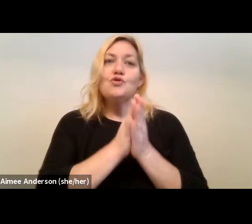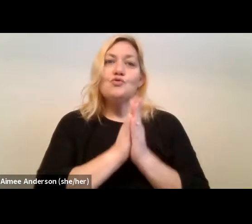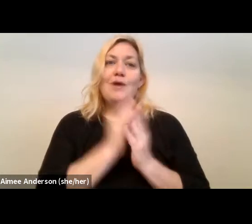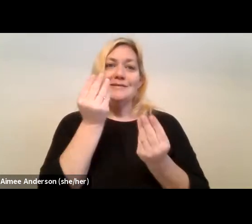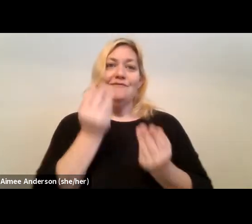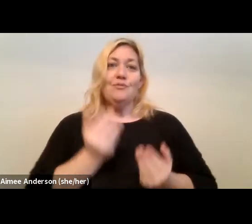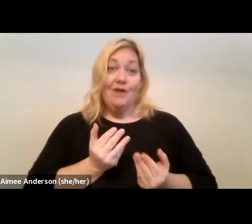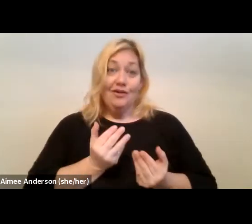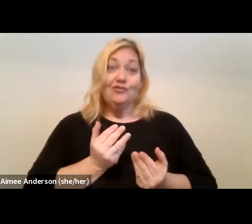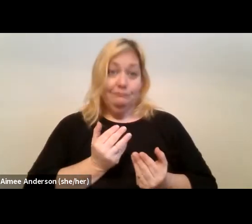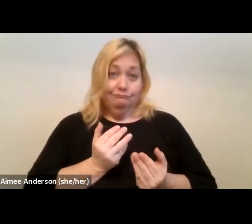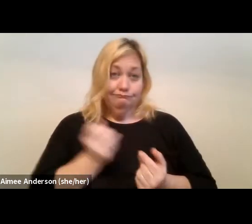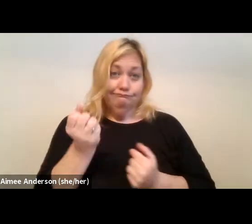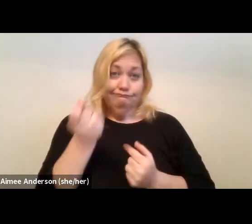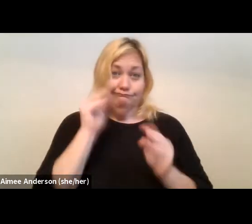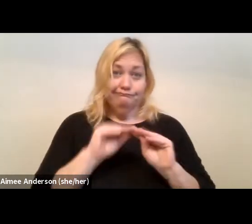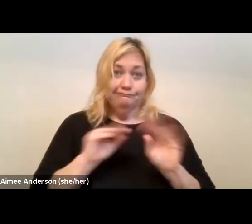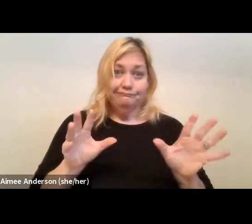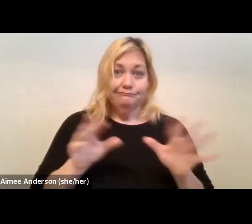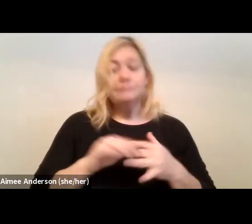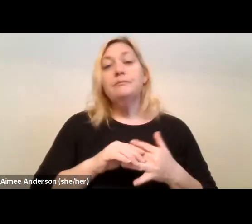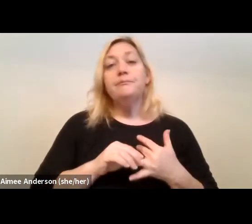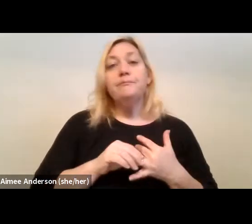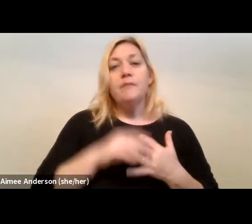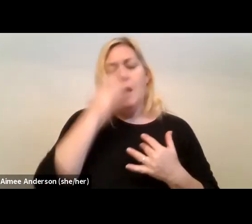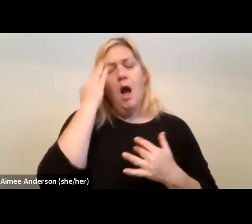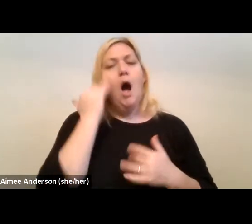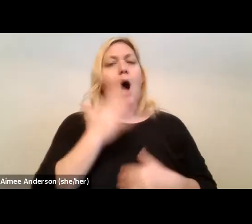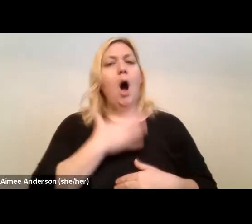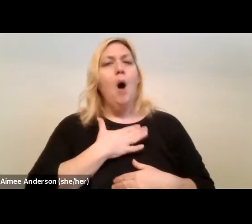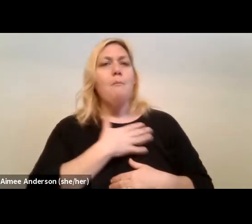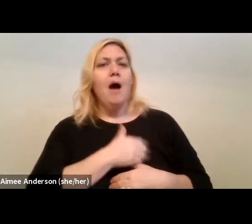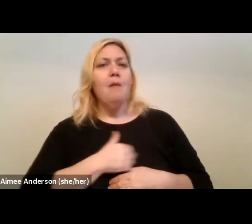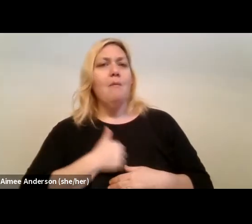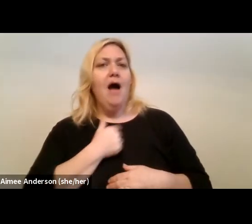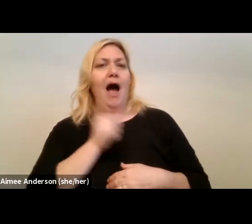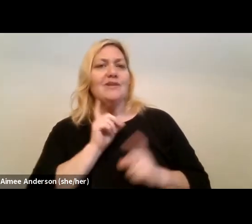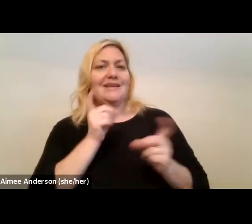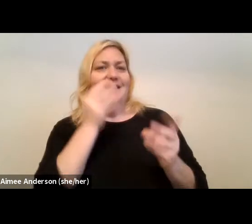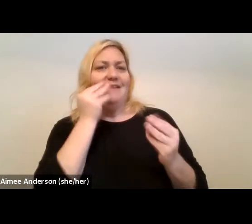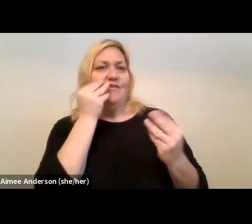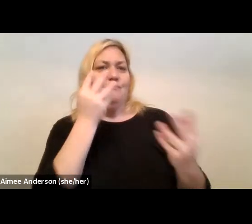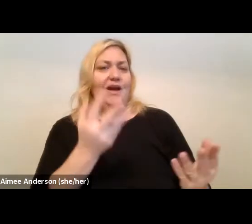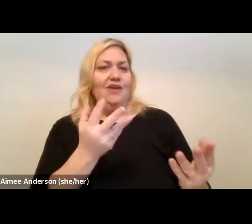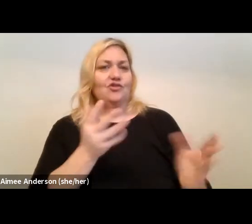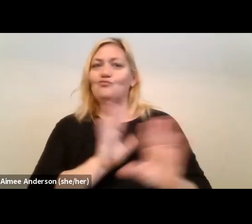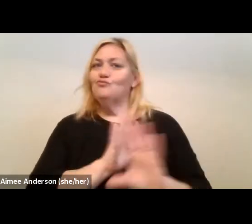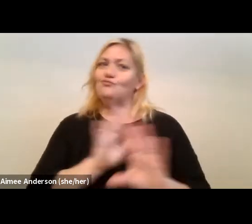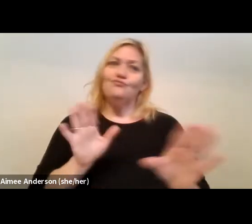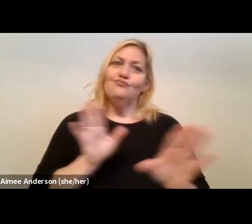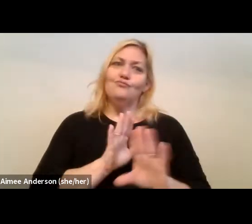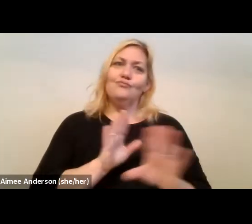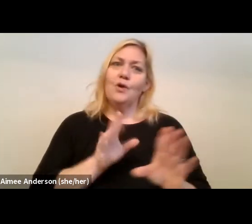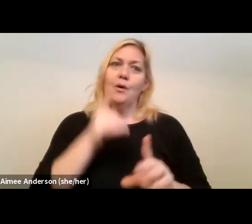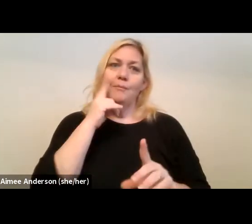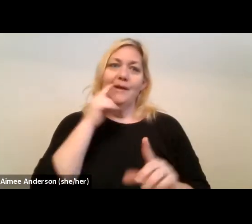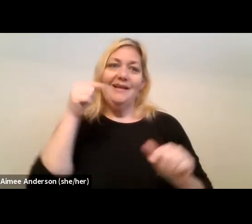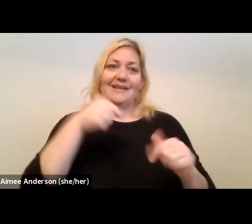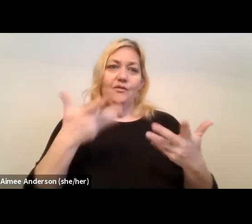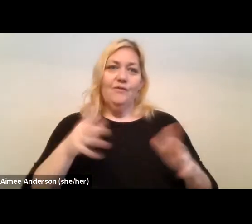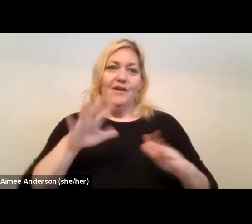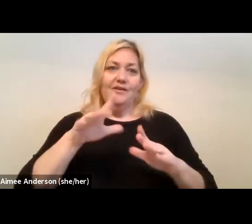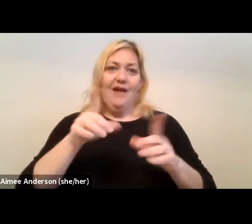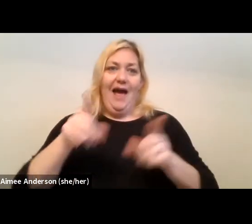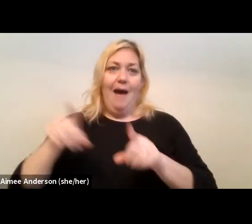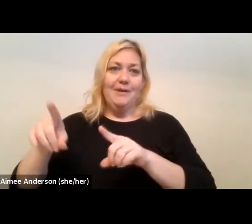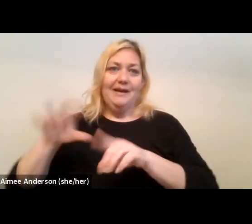information. Ms. Becker? My apologies, then I was going to give information because this experiment has already taken place within the film